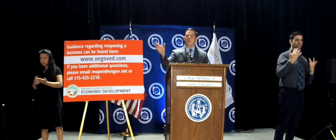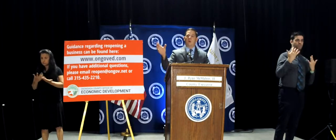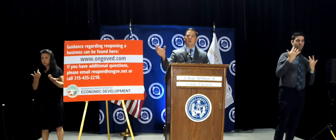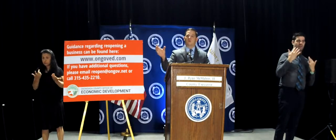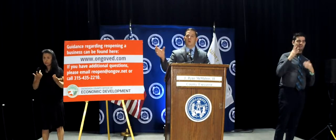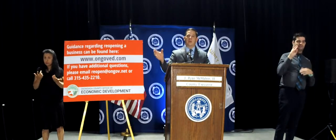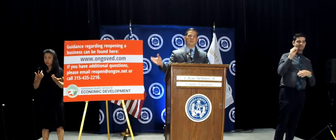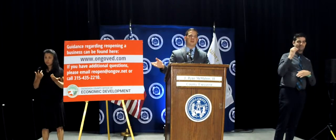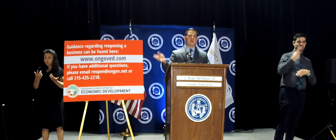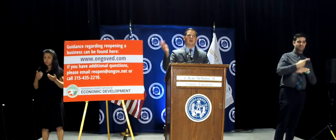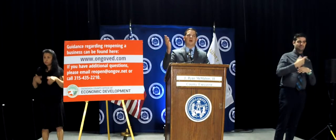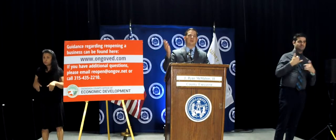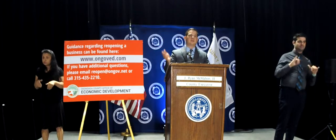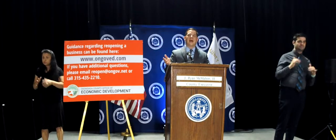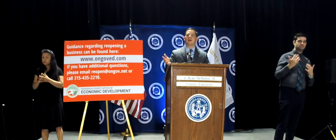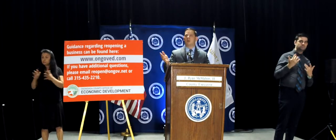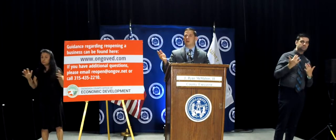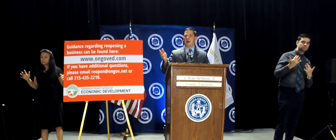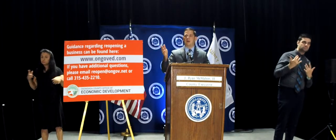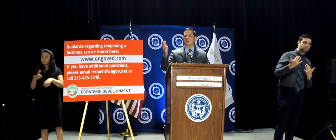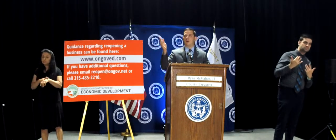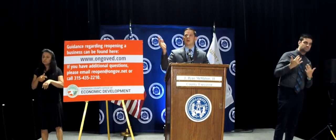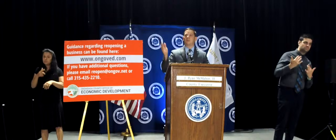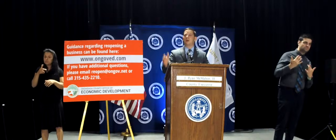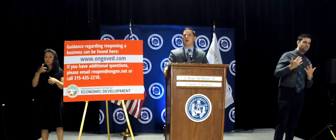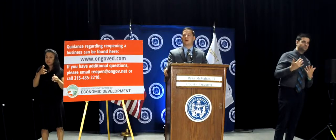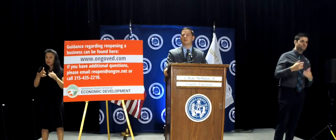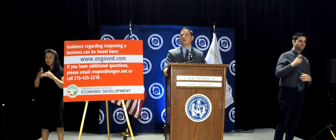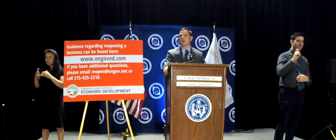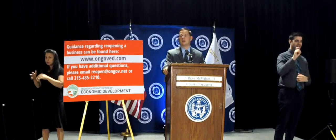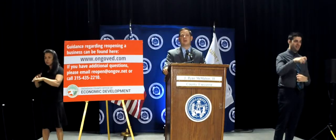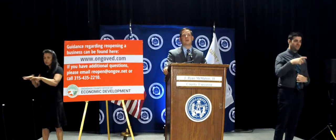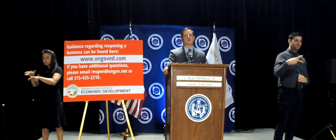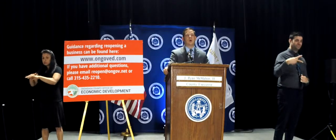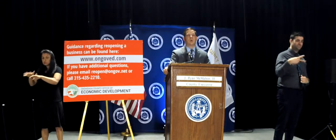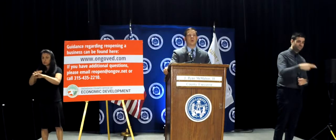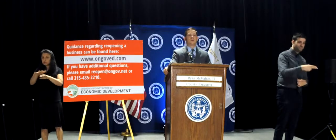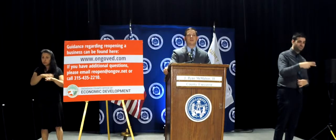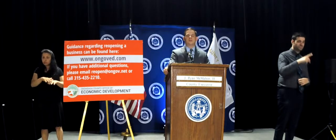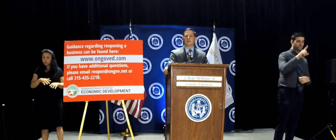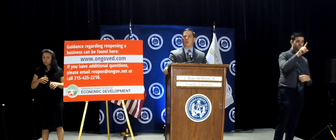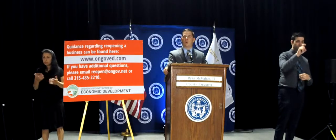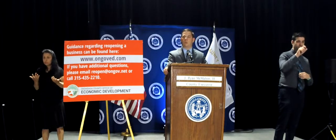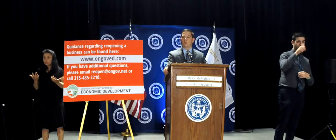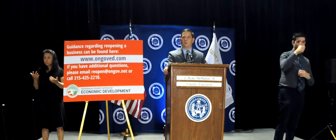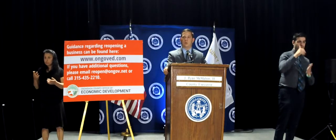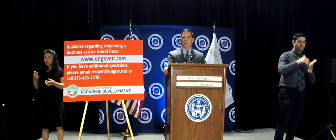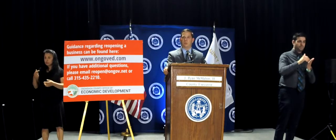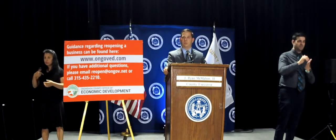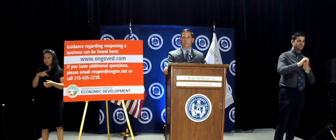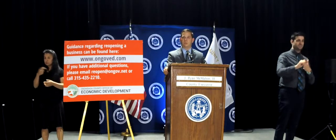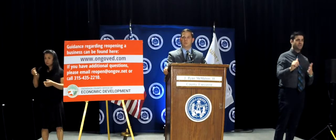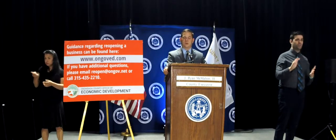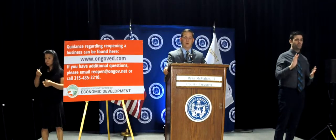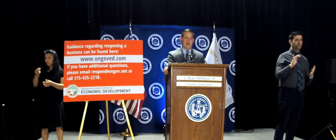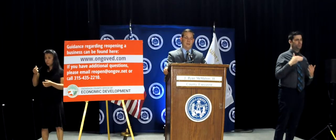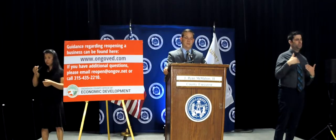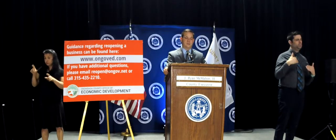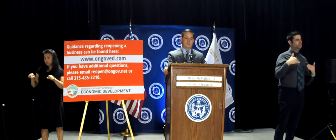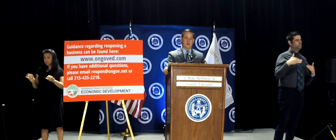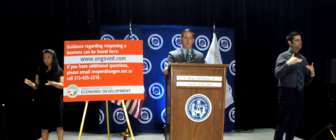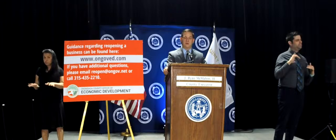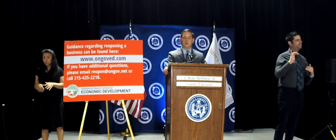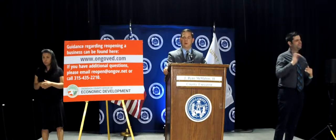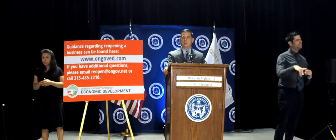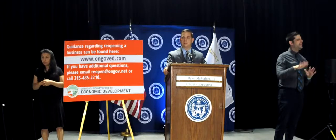and my hole's 40, that means I got to cut $110 million or $100 million to get it. So these are just horrible, horrible